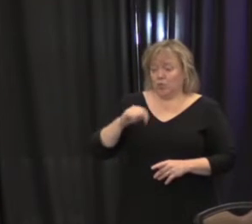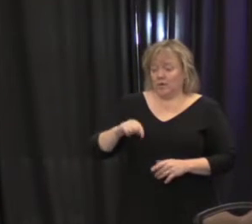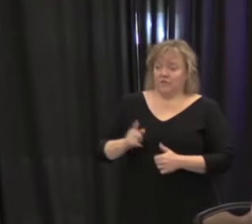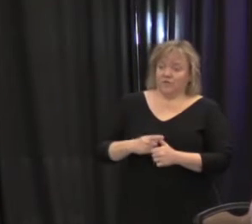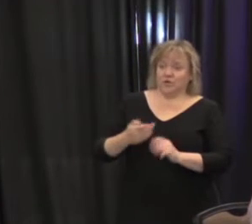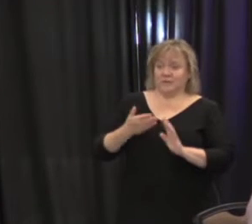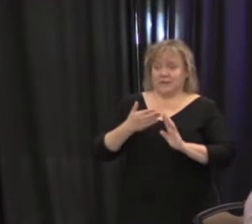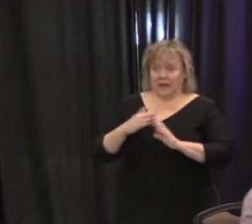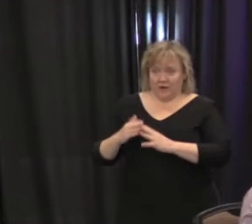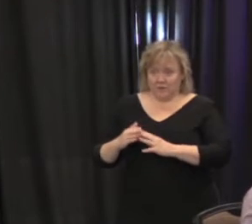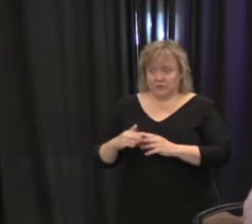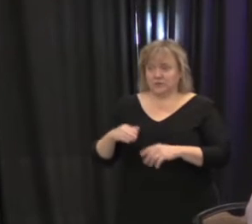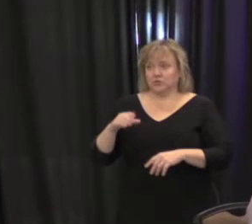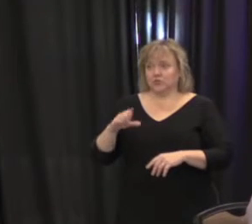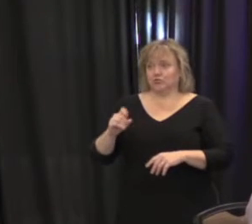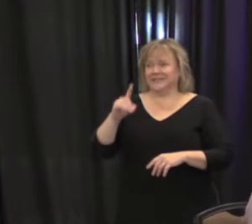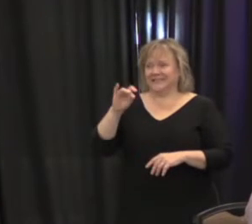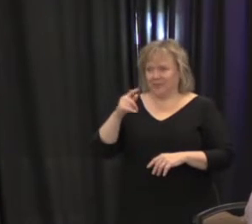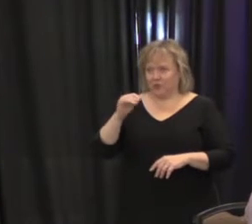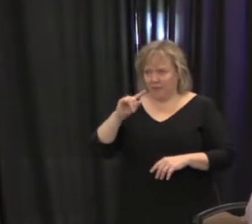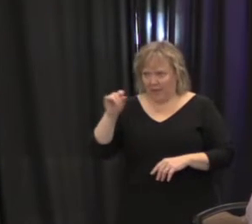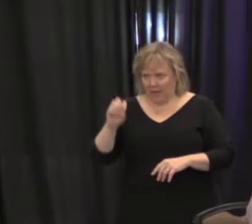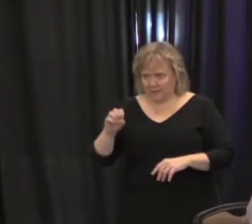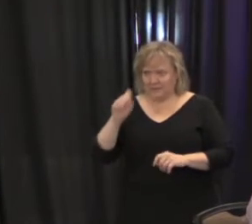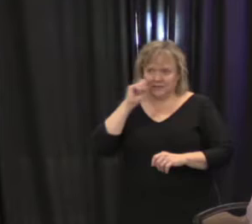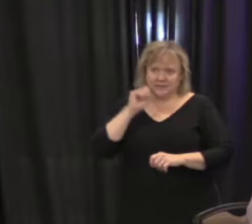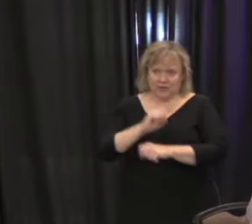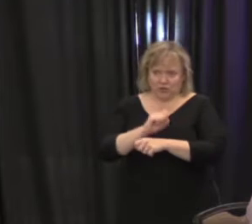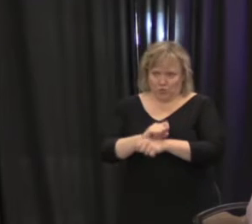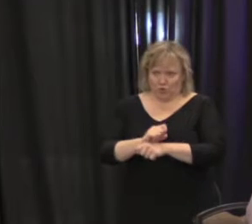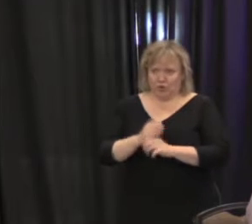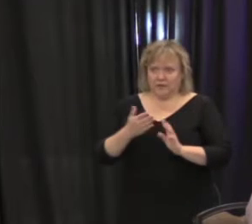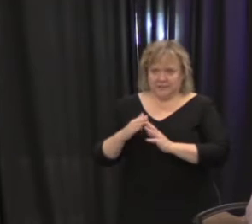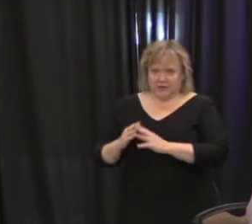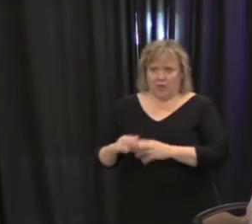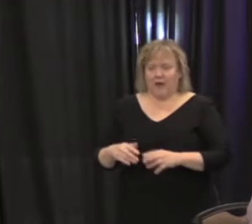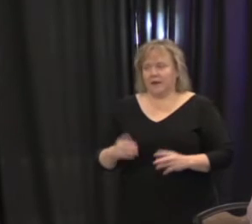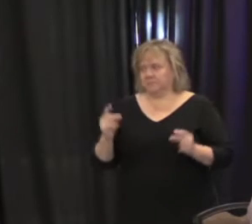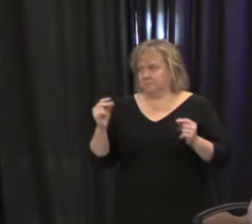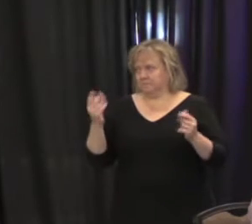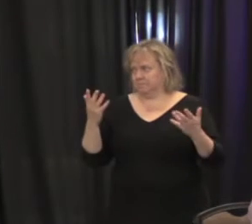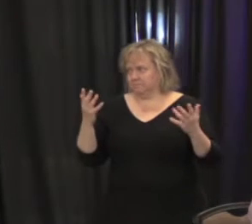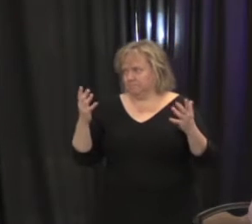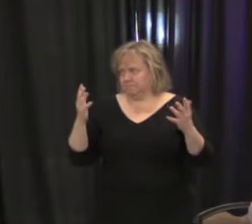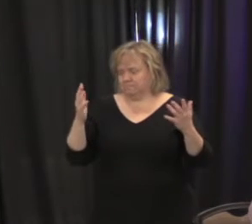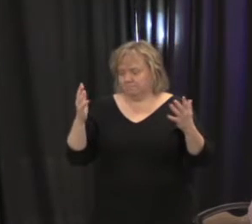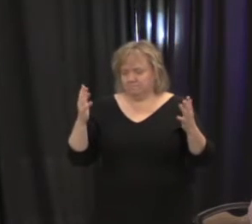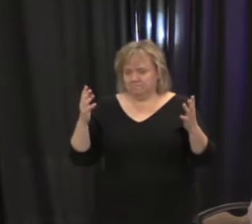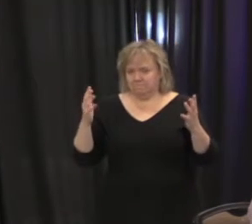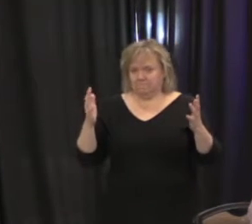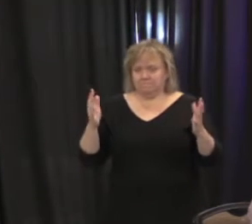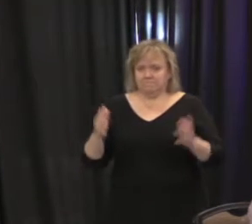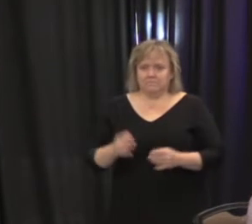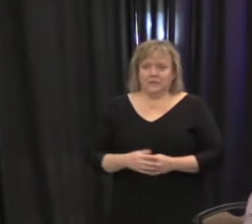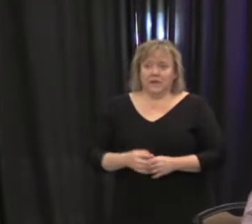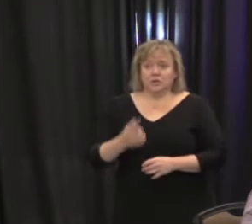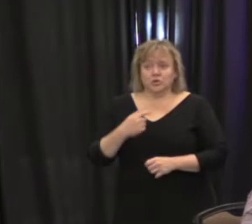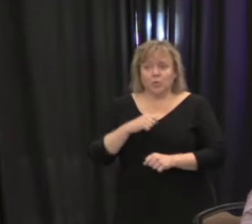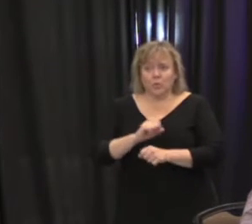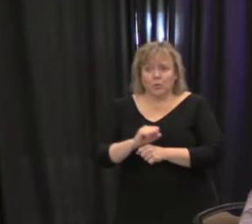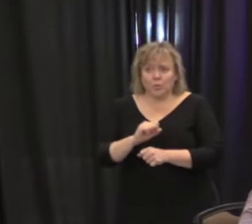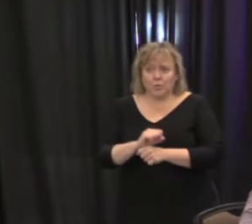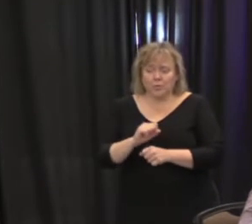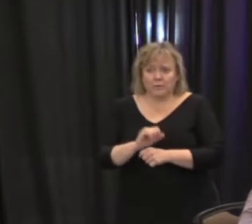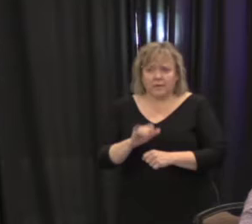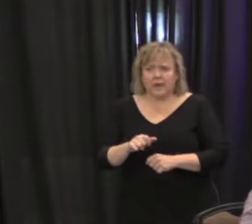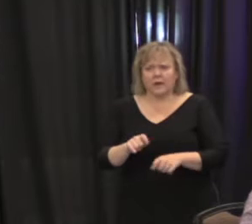fully decriminalize sex work in DC, fingers crossed. So working hard on that. And also we